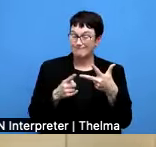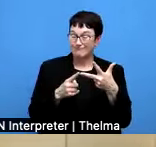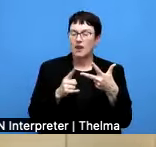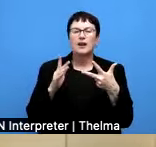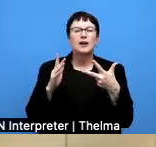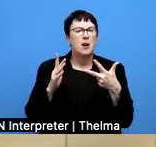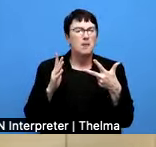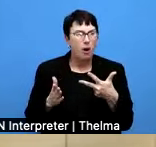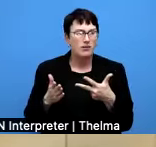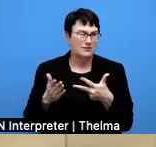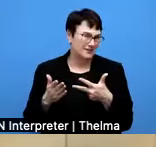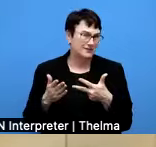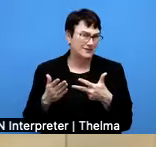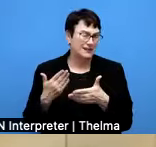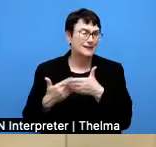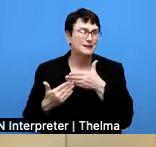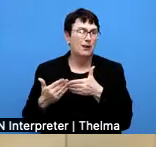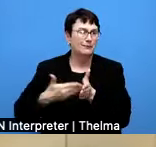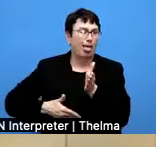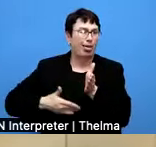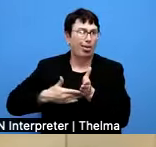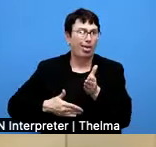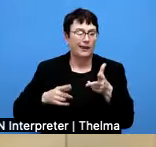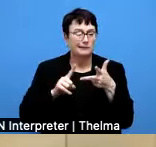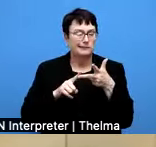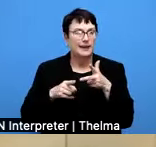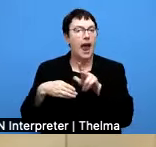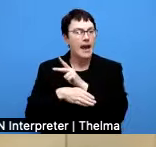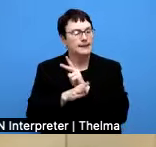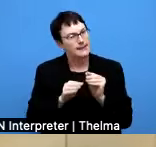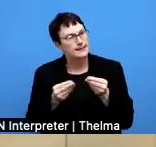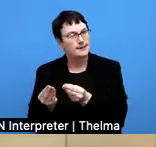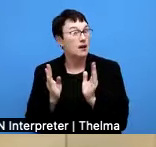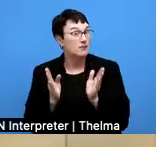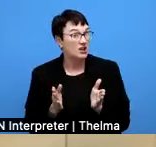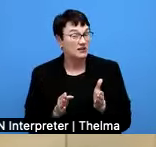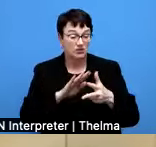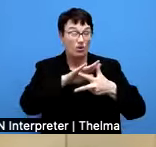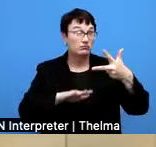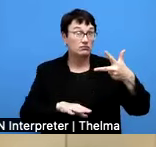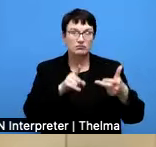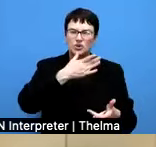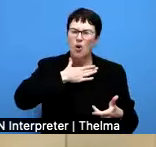that currently exist and lock people with disability out. And if you want to know more about any of